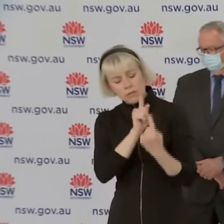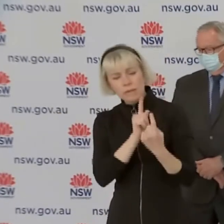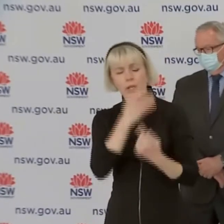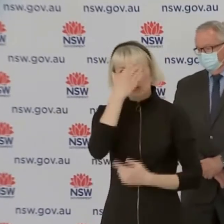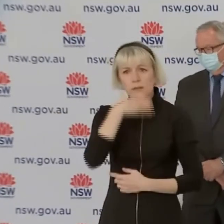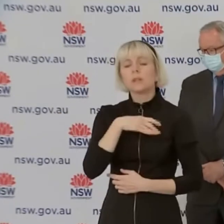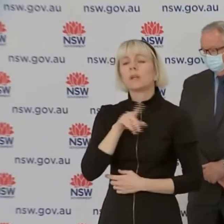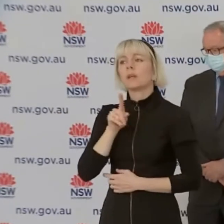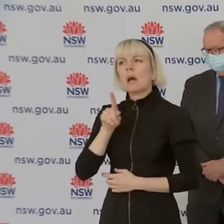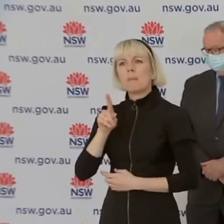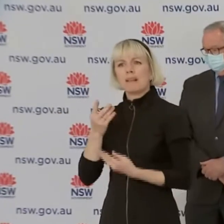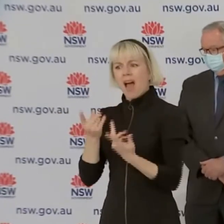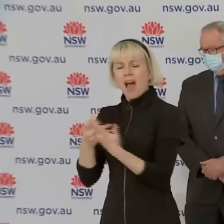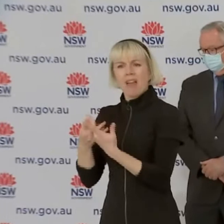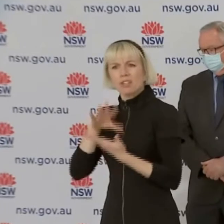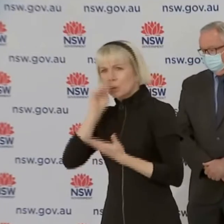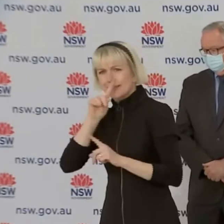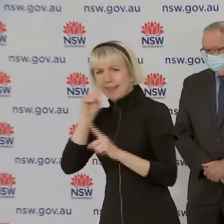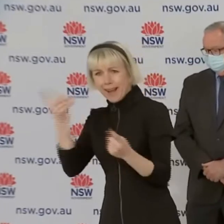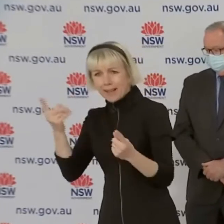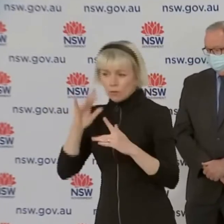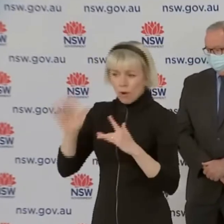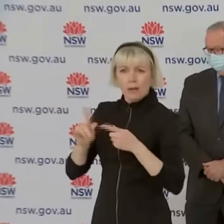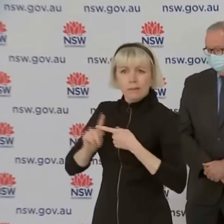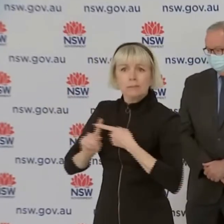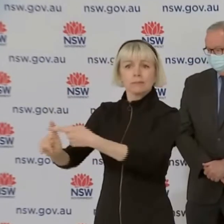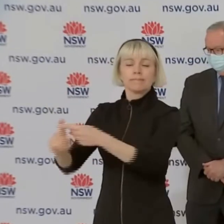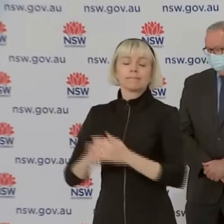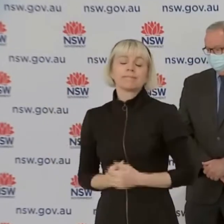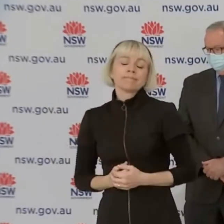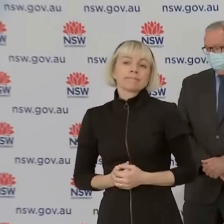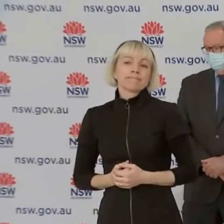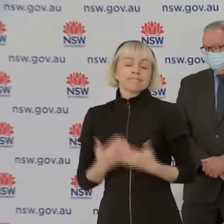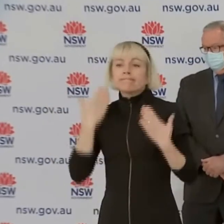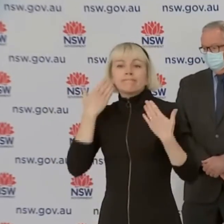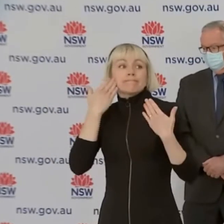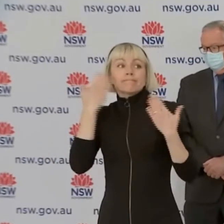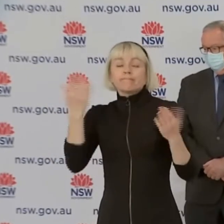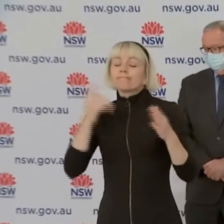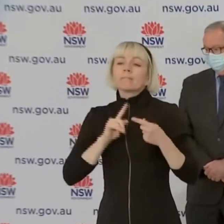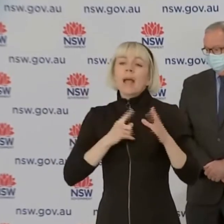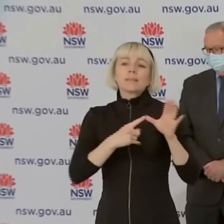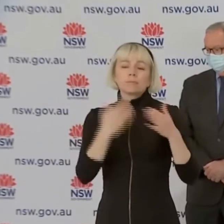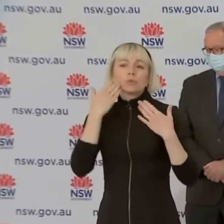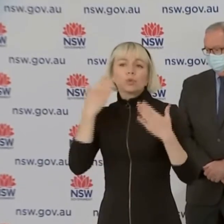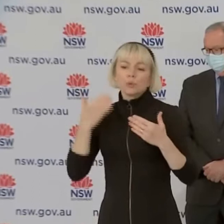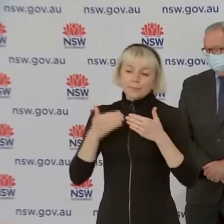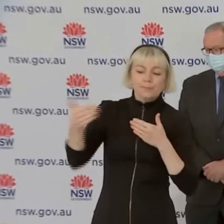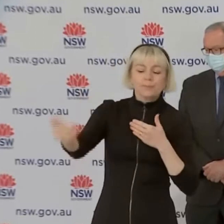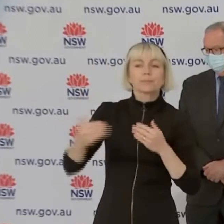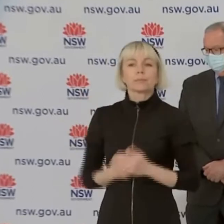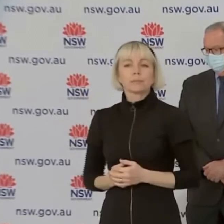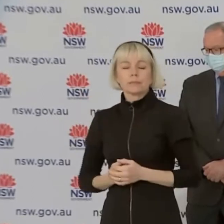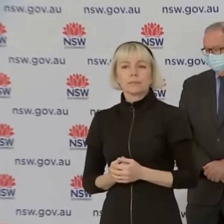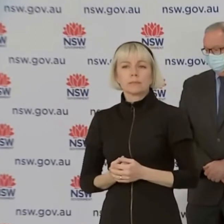have further information, and let's take a week at a time. We know what's happening in the month of August. Year 12 is the only outstanding question as to how